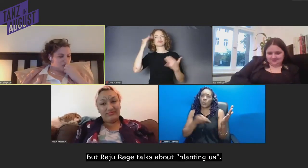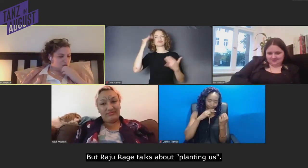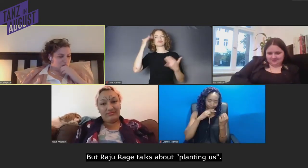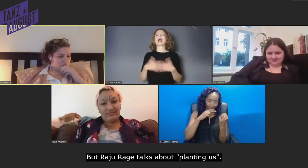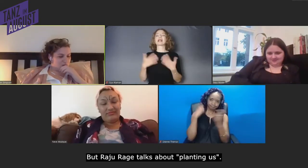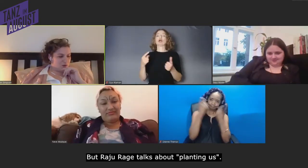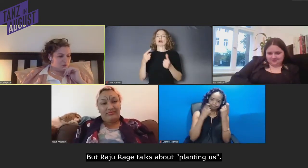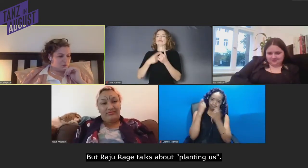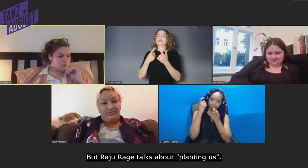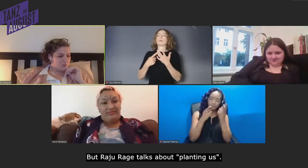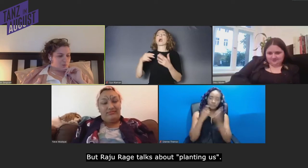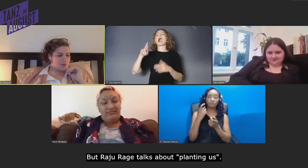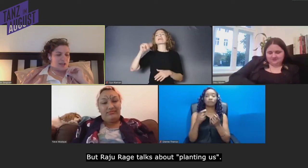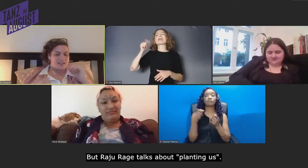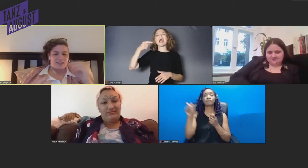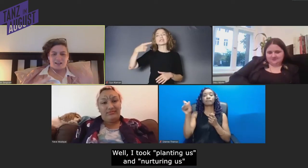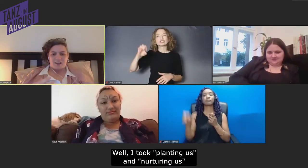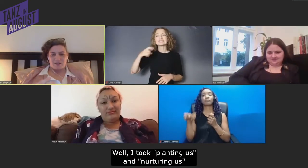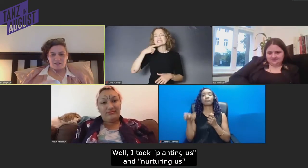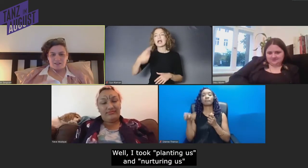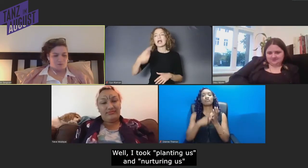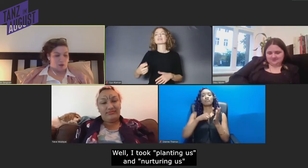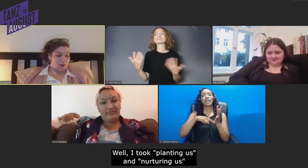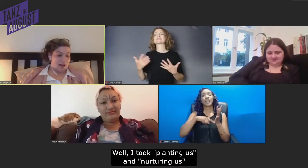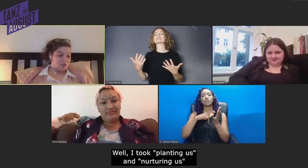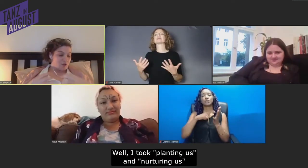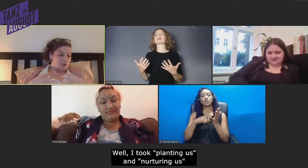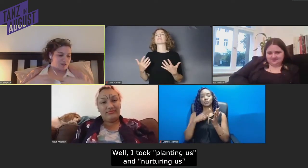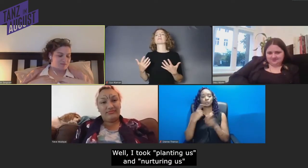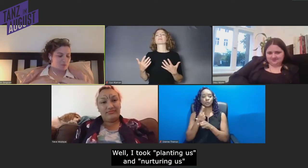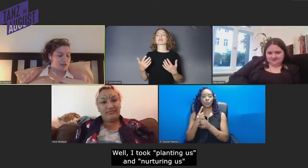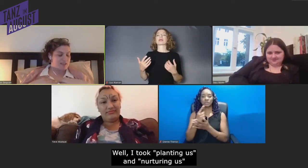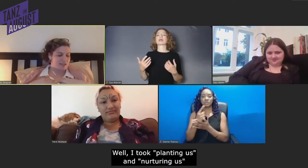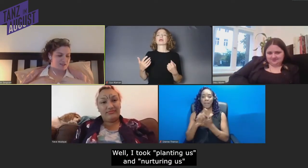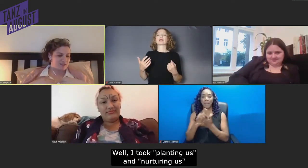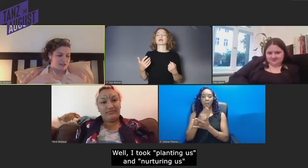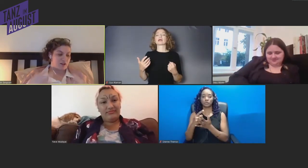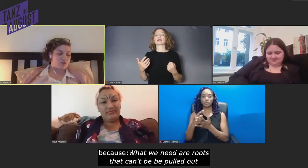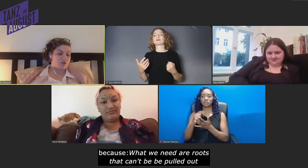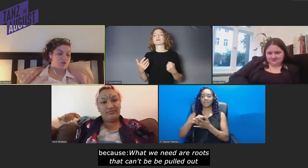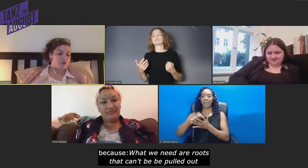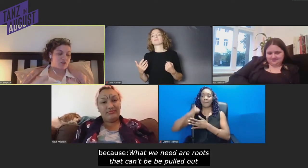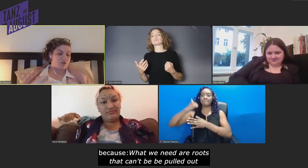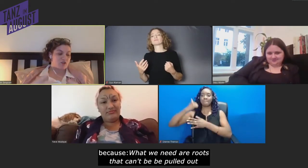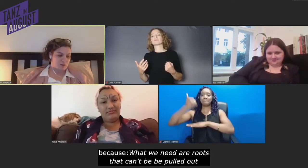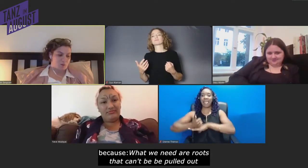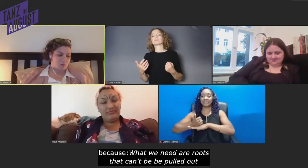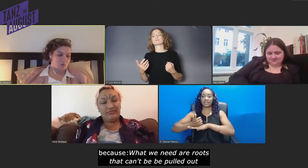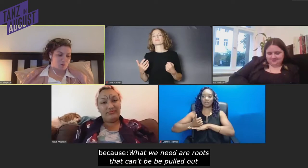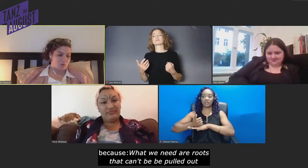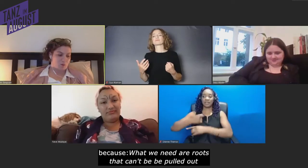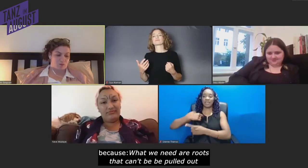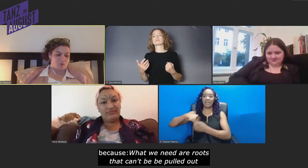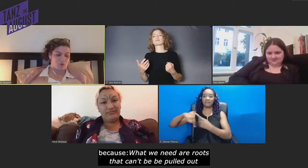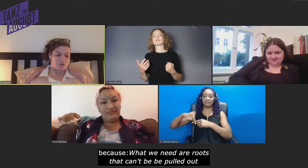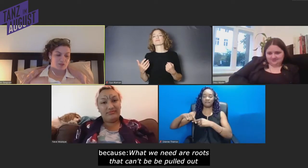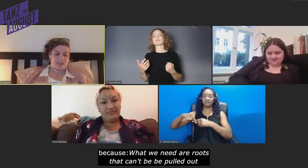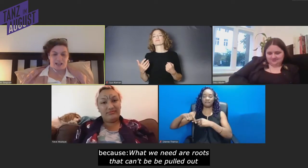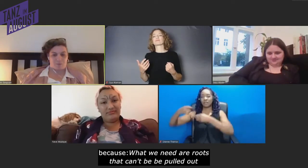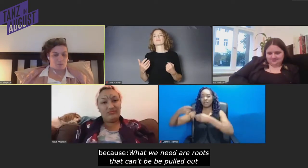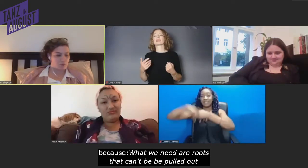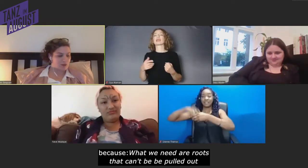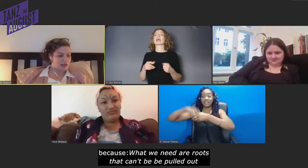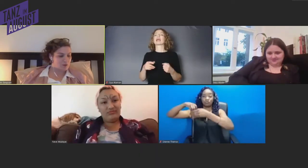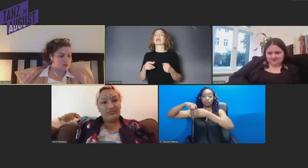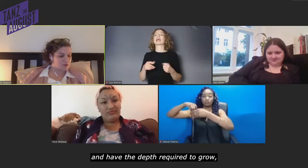Rage talks about planting us. Well, I took planting us and nurturing us, because what we need are roots that can't be